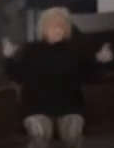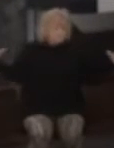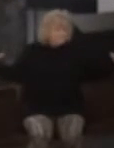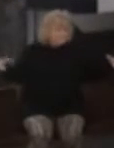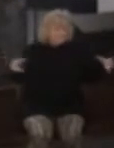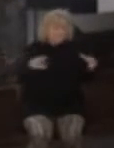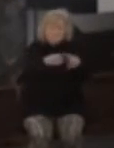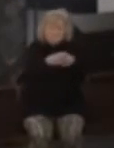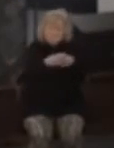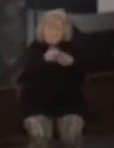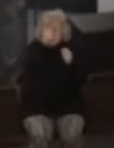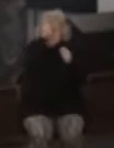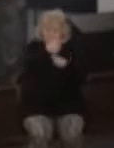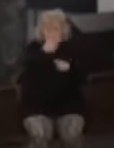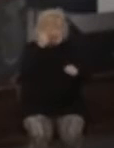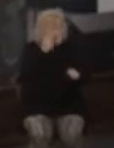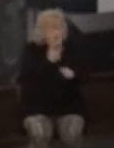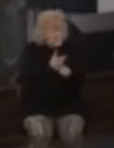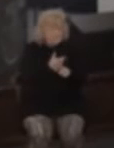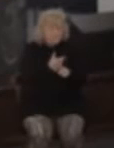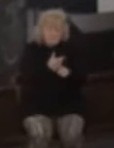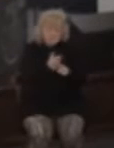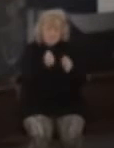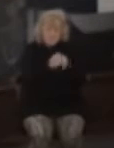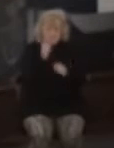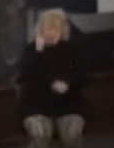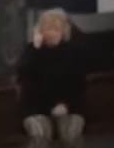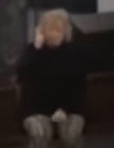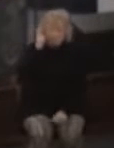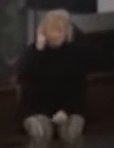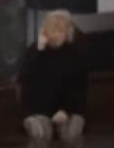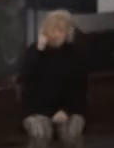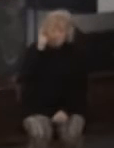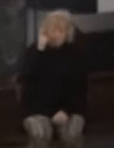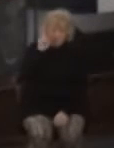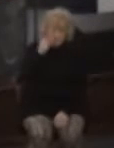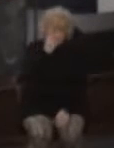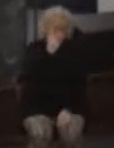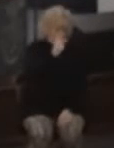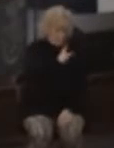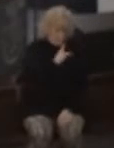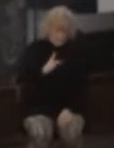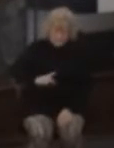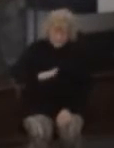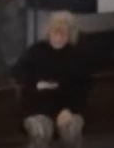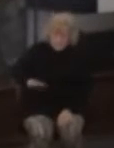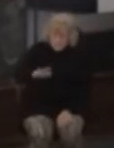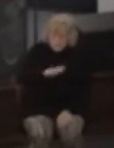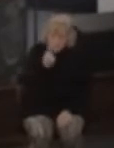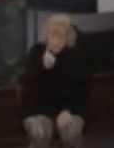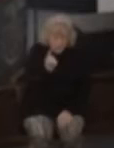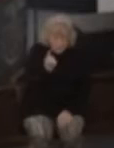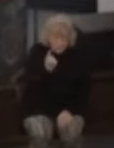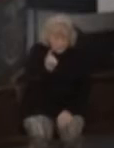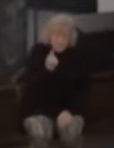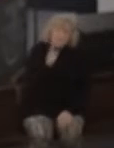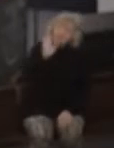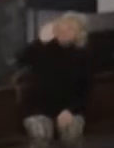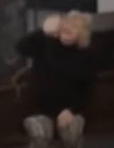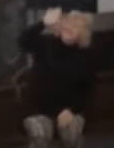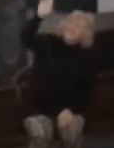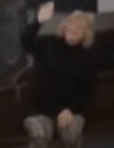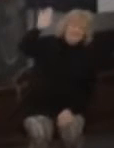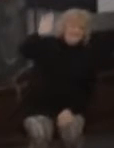and sisters in Christ. There is only one kingdom, and that's the kingdom of